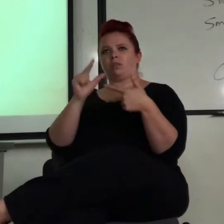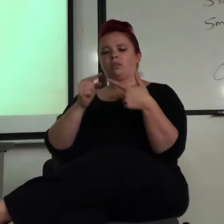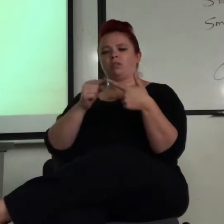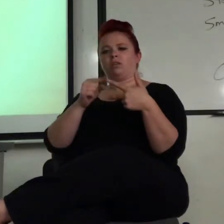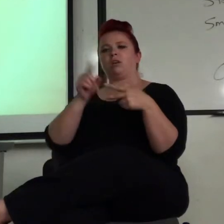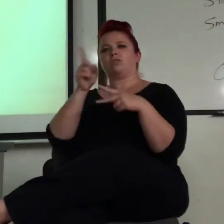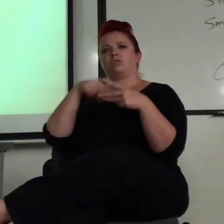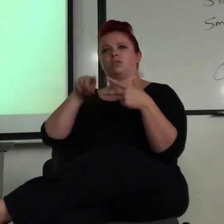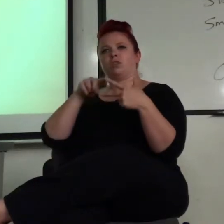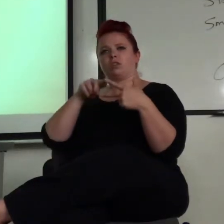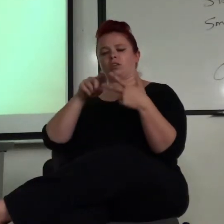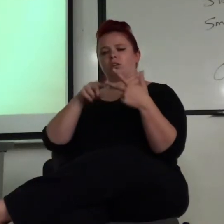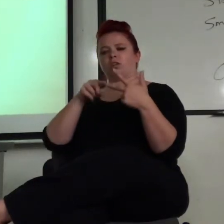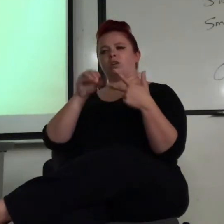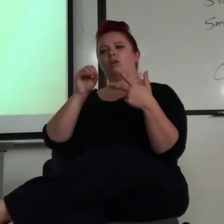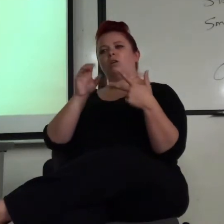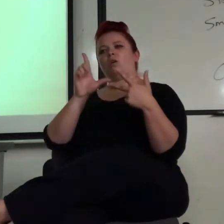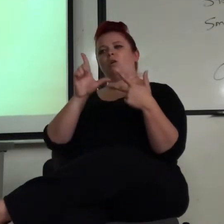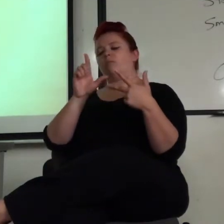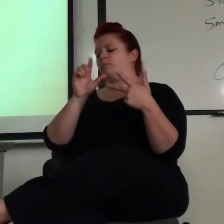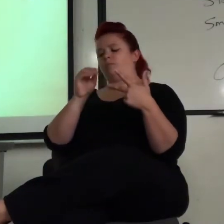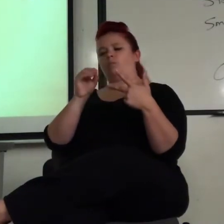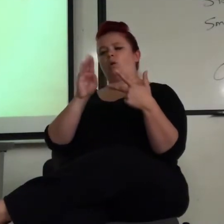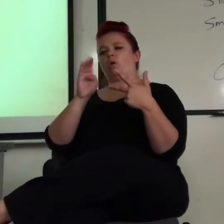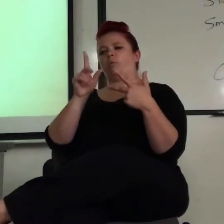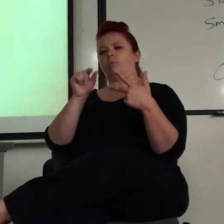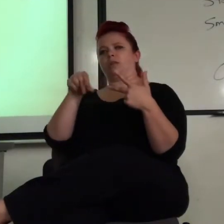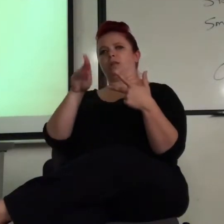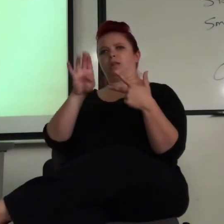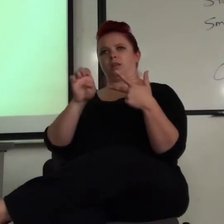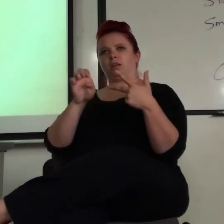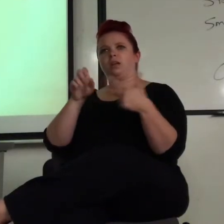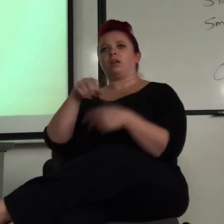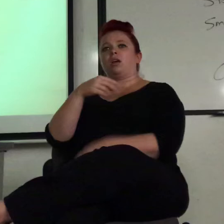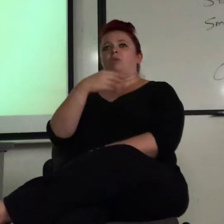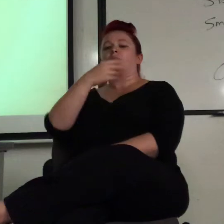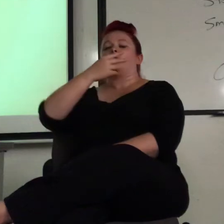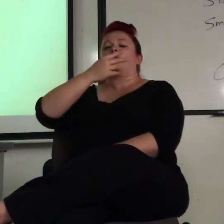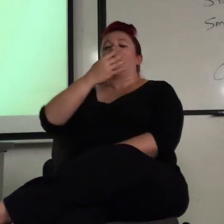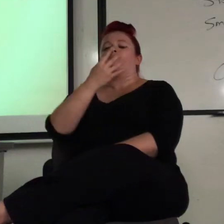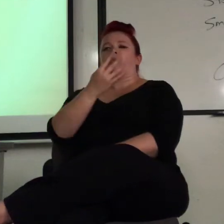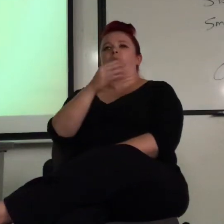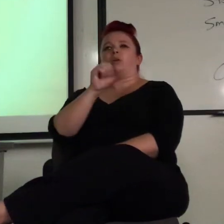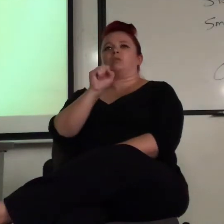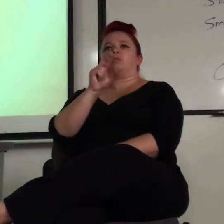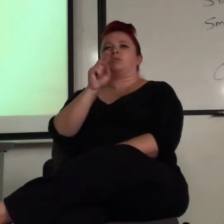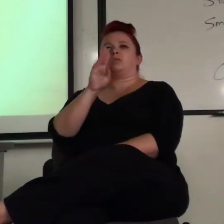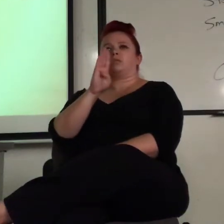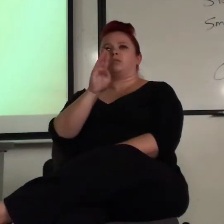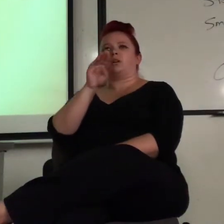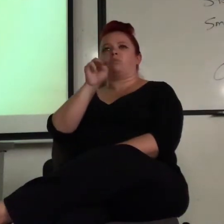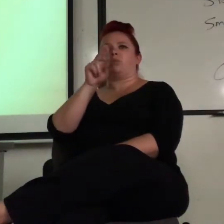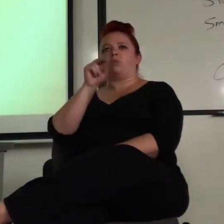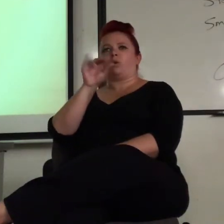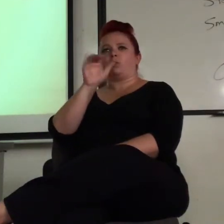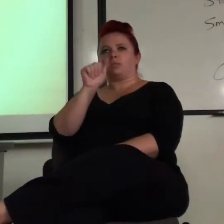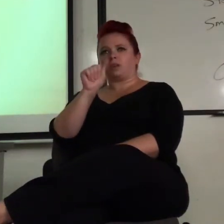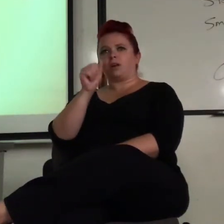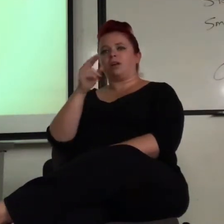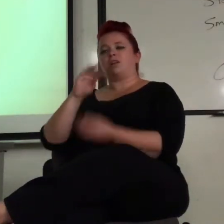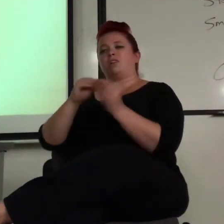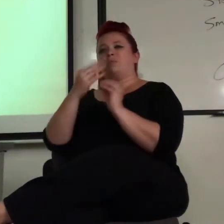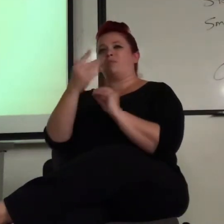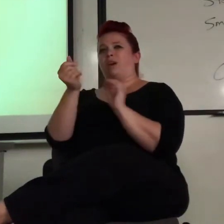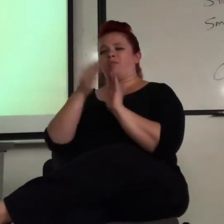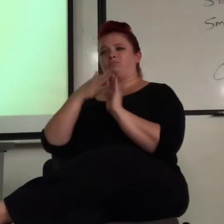3. Number 4, submucosa. Number 5, that's all mucosa. Now I don't point